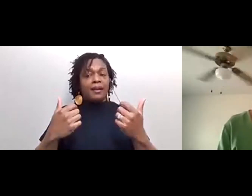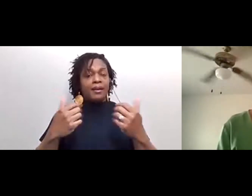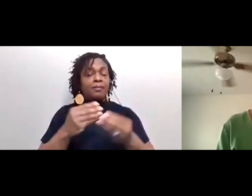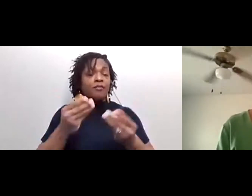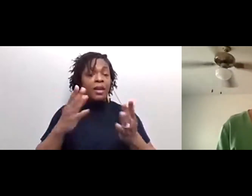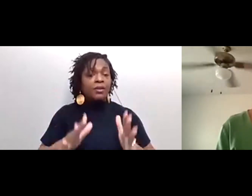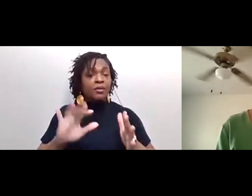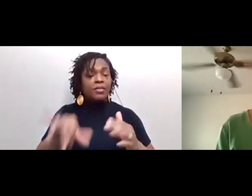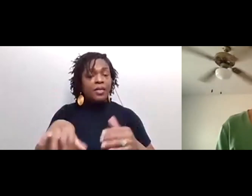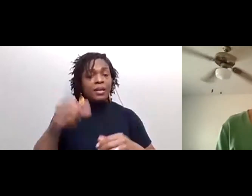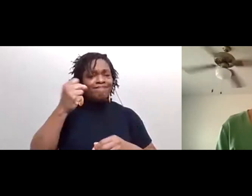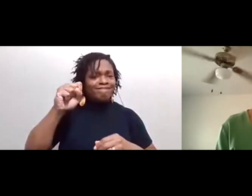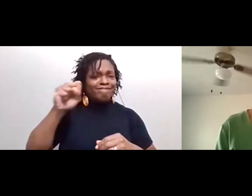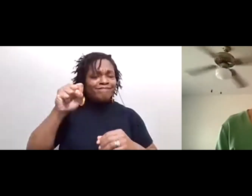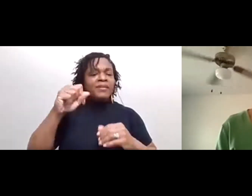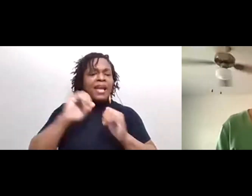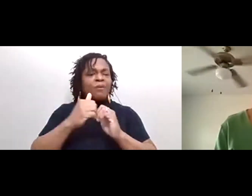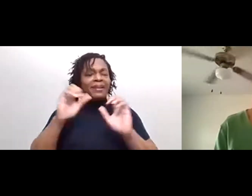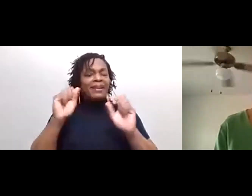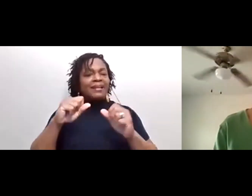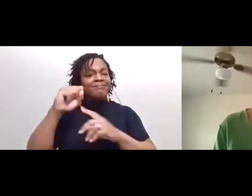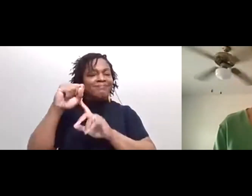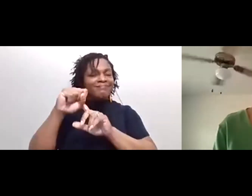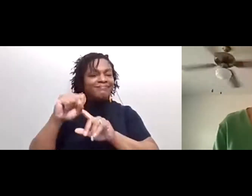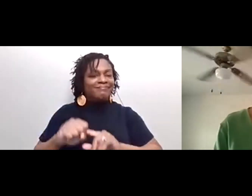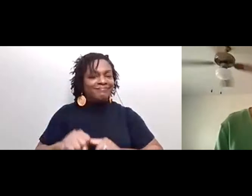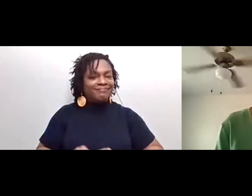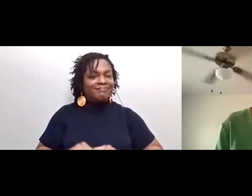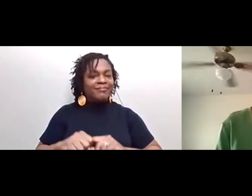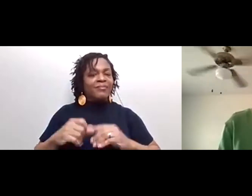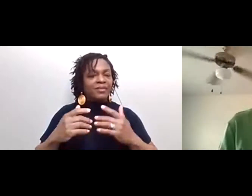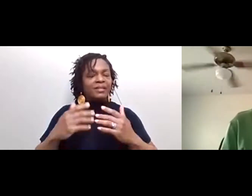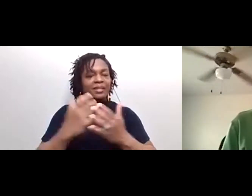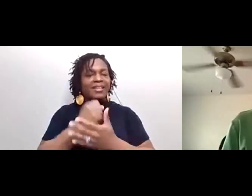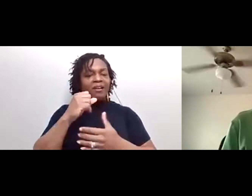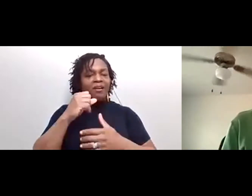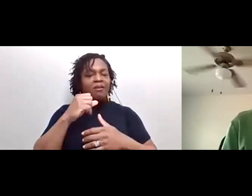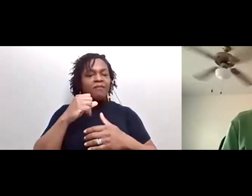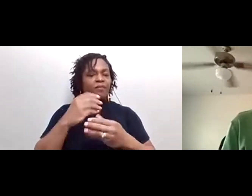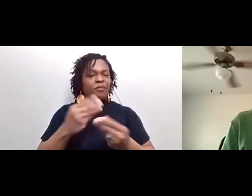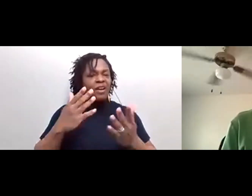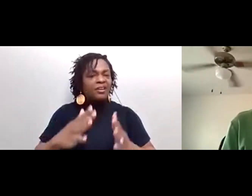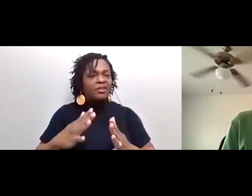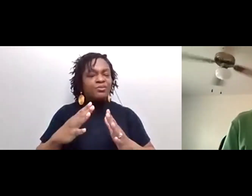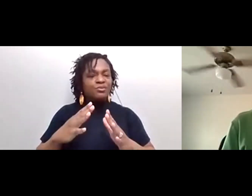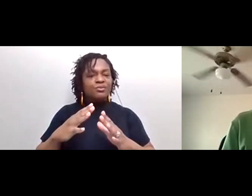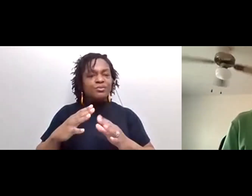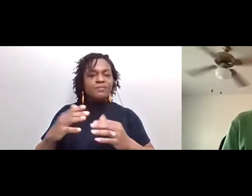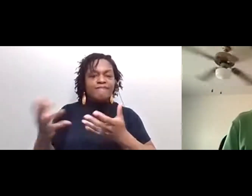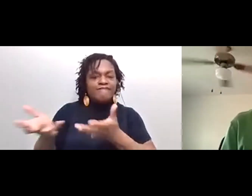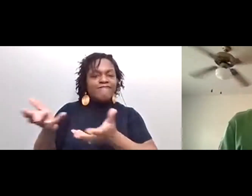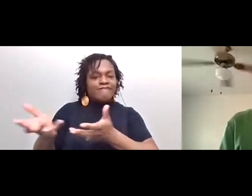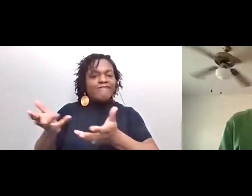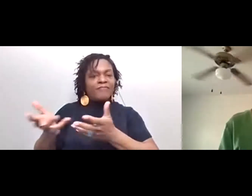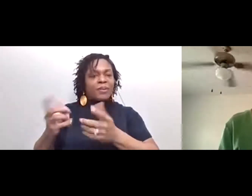of our requests. So we will be continuing to look at